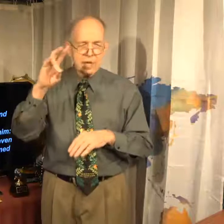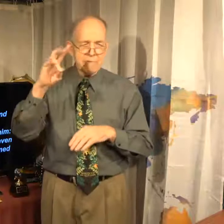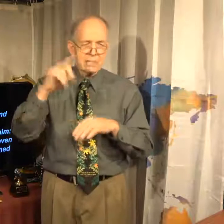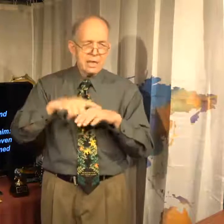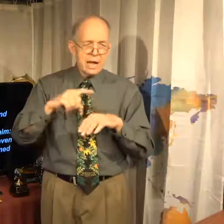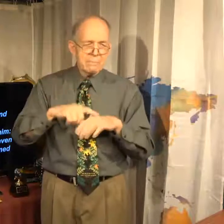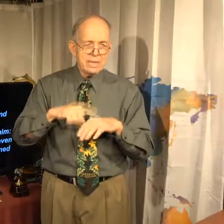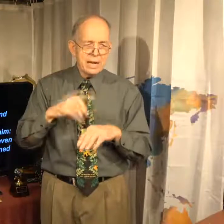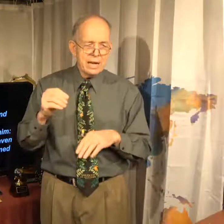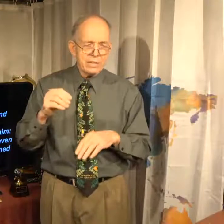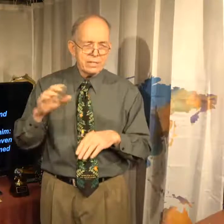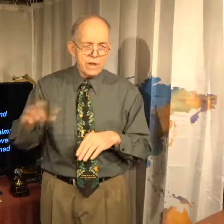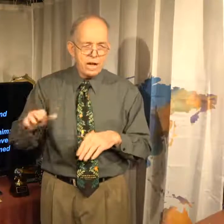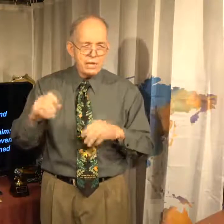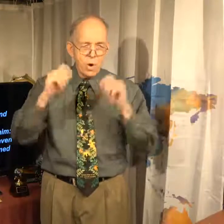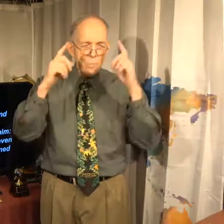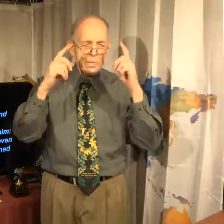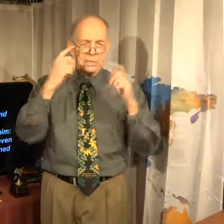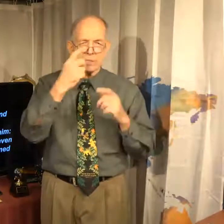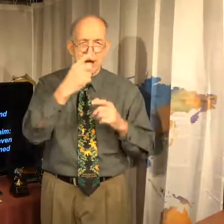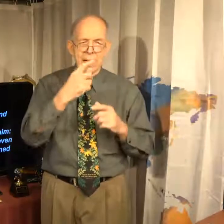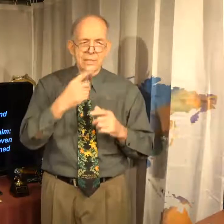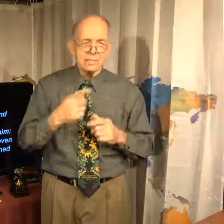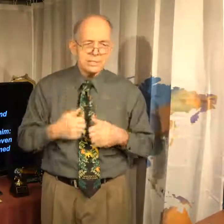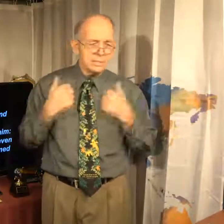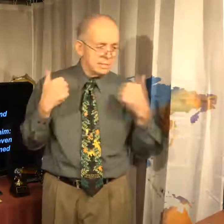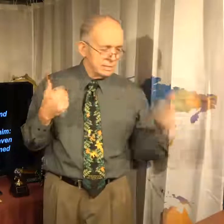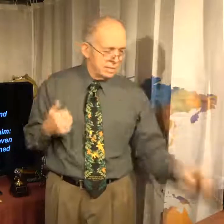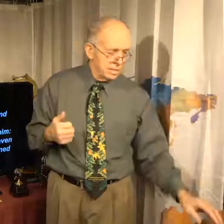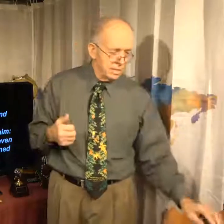his time. And the child opened his eyes.